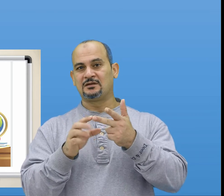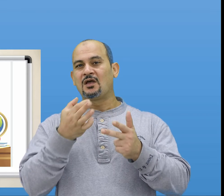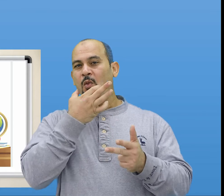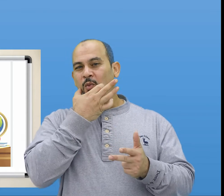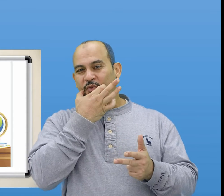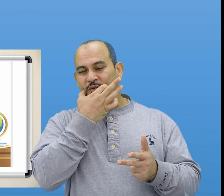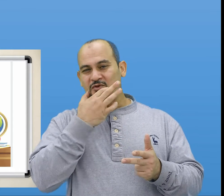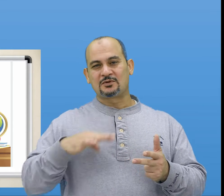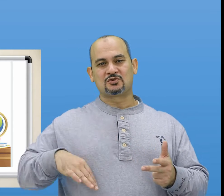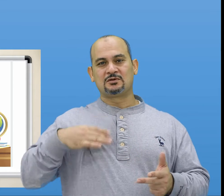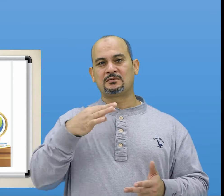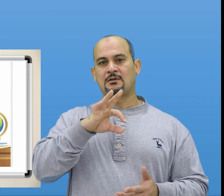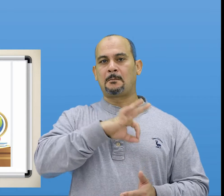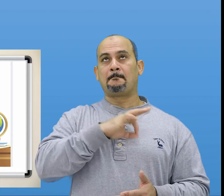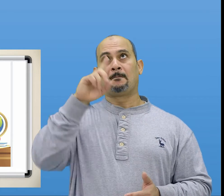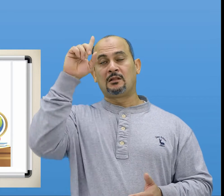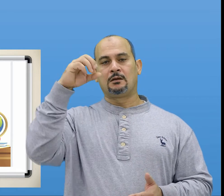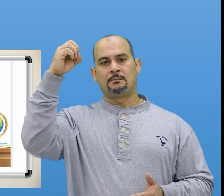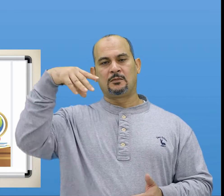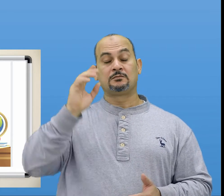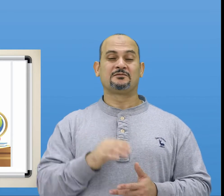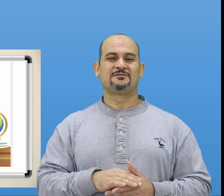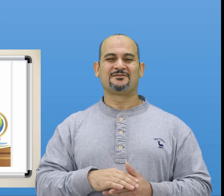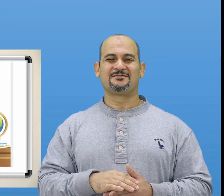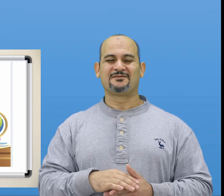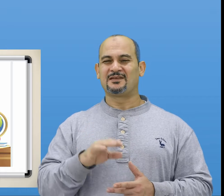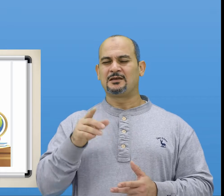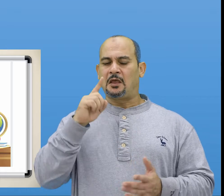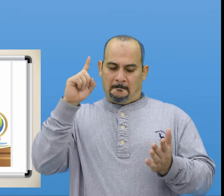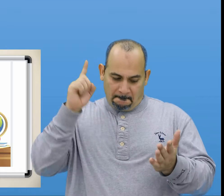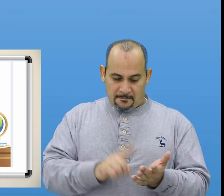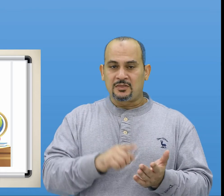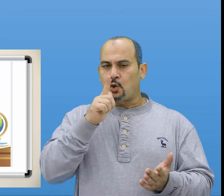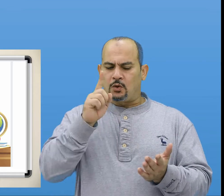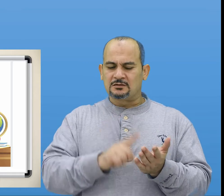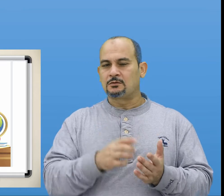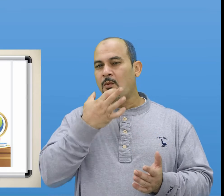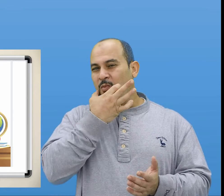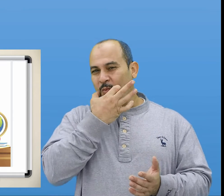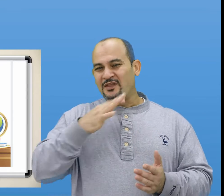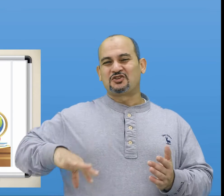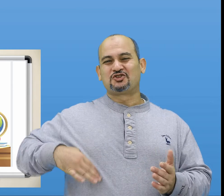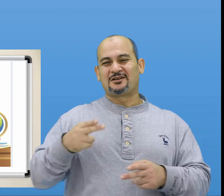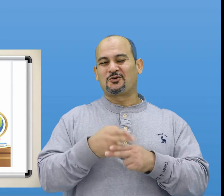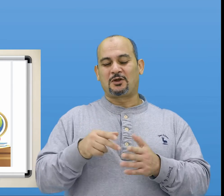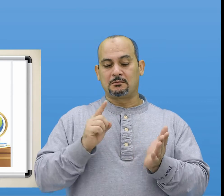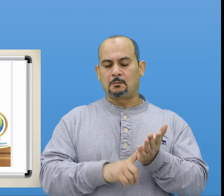next picture here, and we have a man leaving a place, taking his stuff and leaving